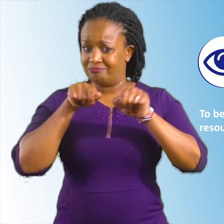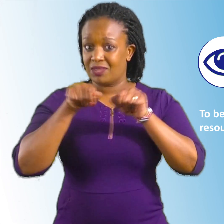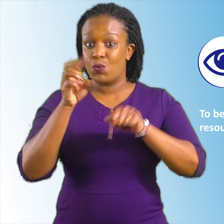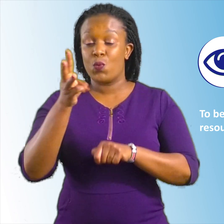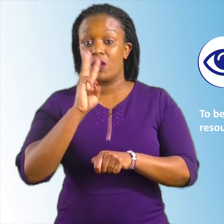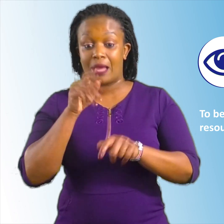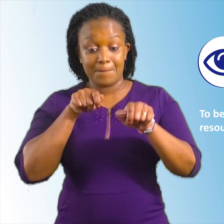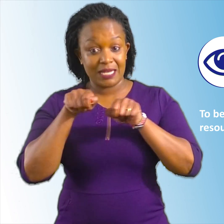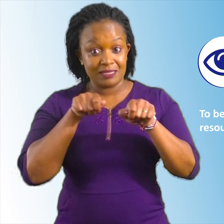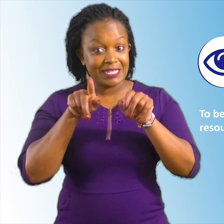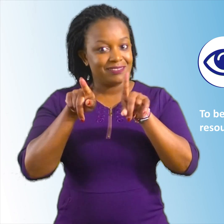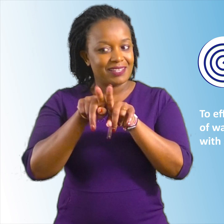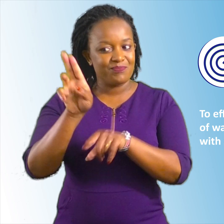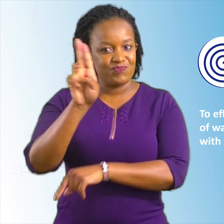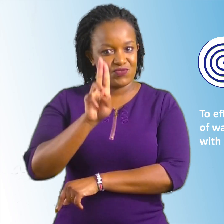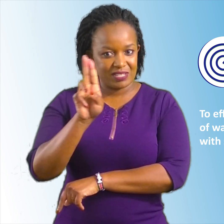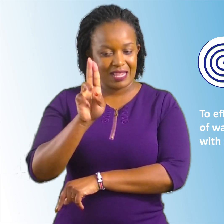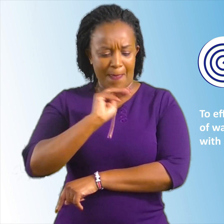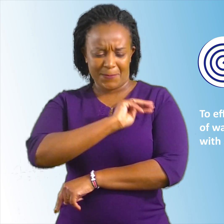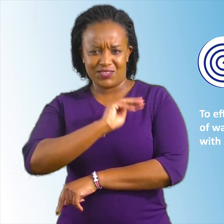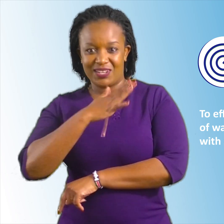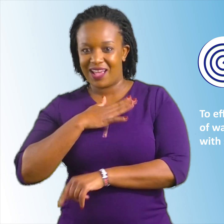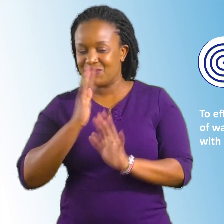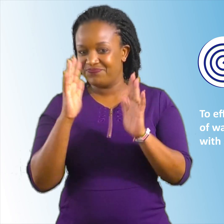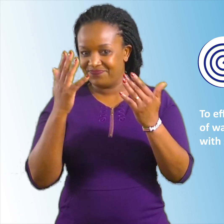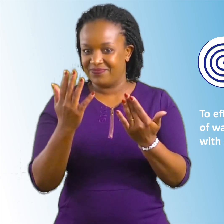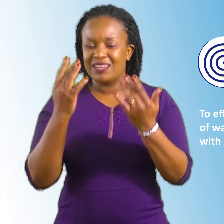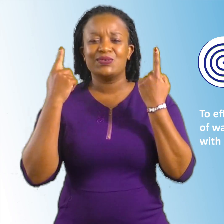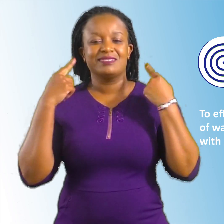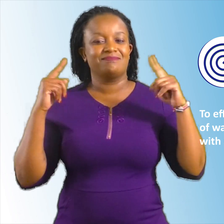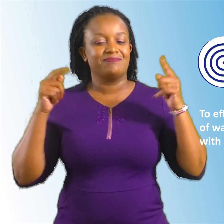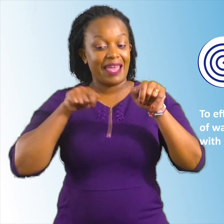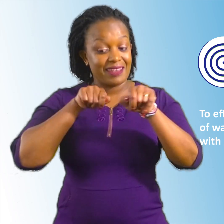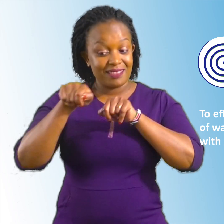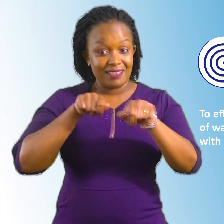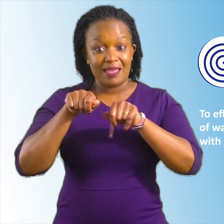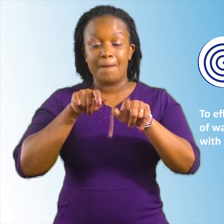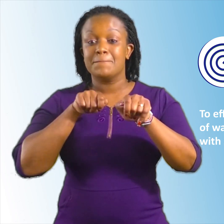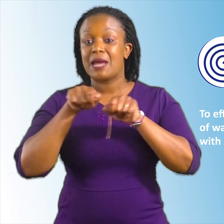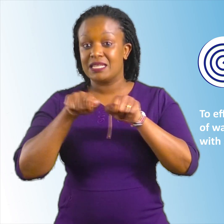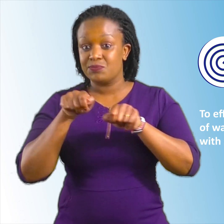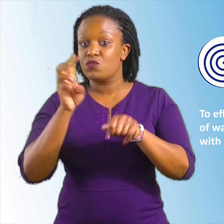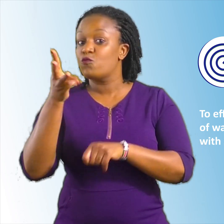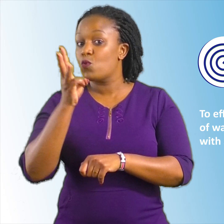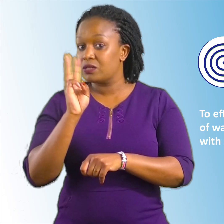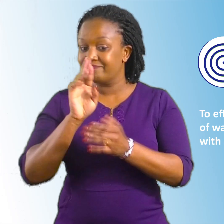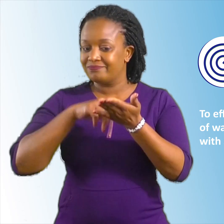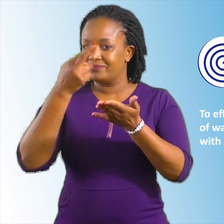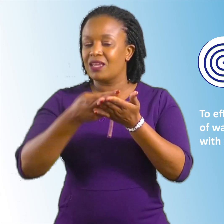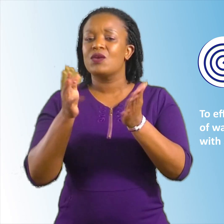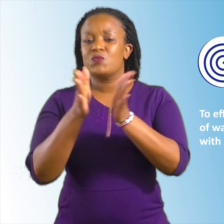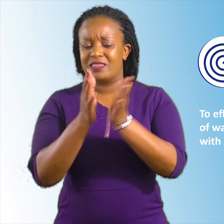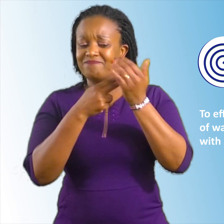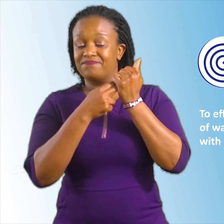resources management and use, and our mission is to effectively regulate the management of water resources in partnership